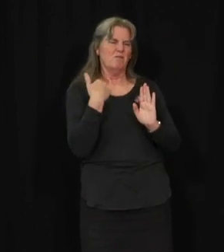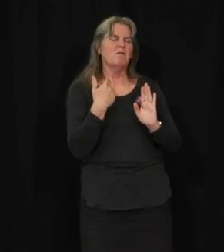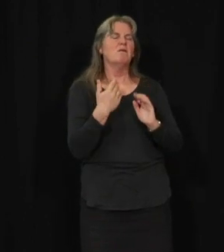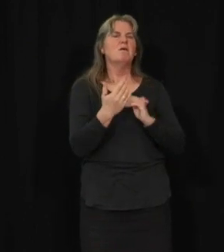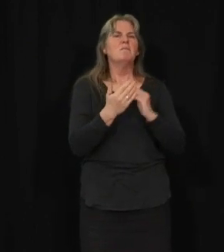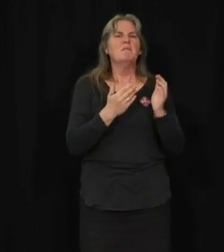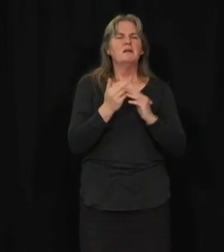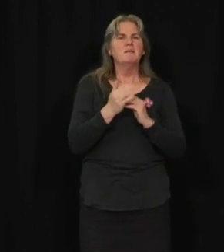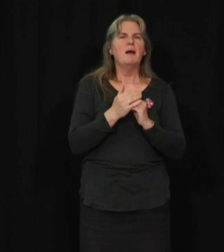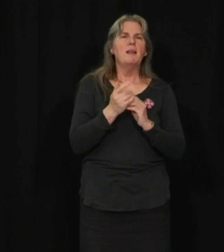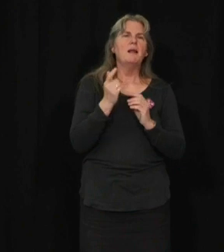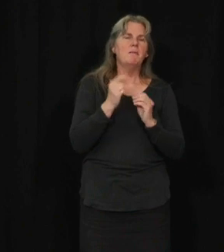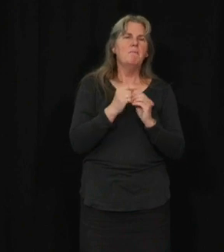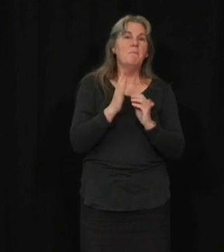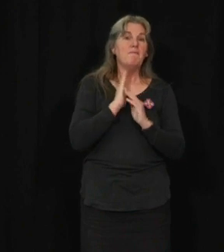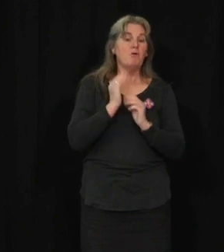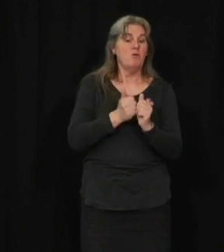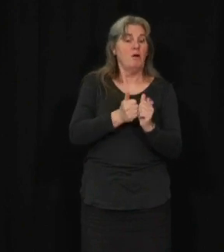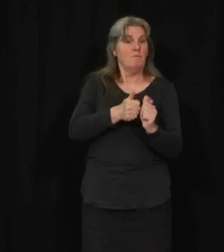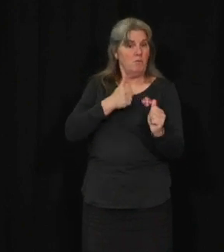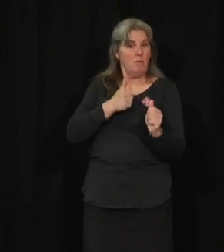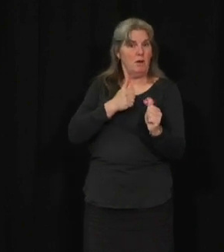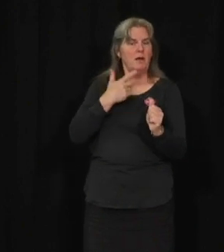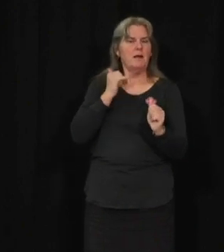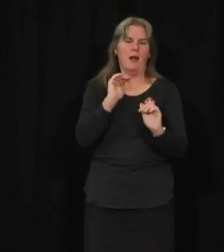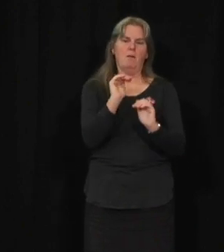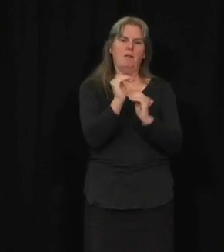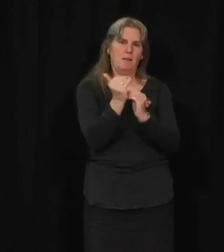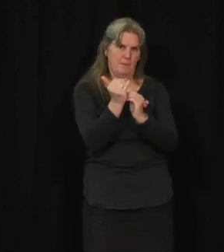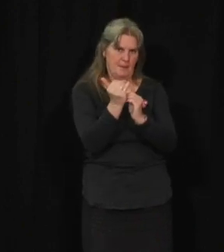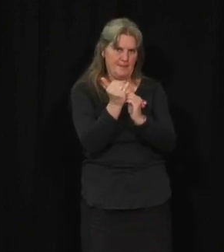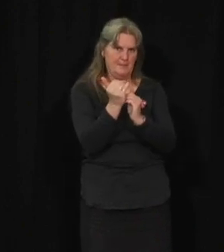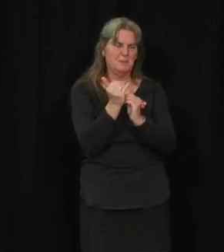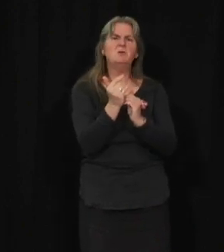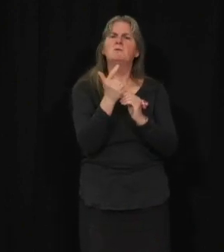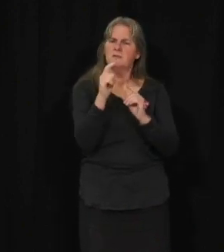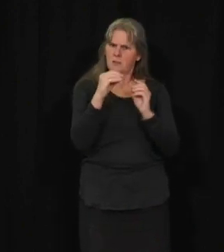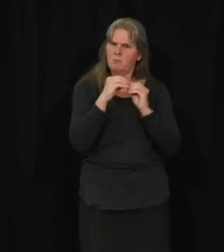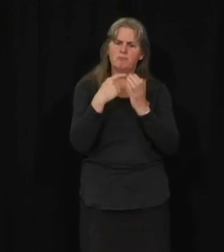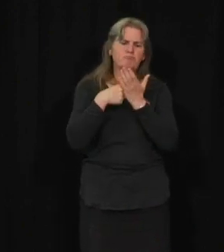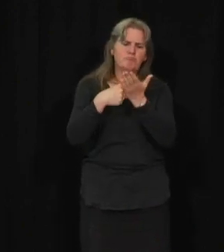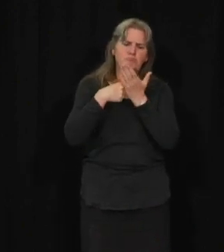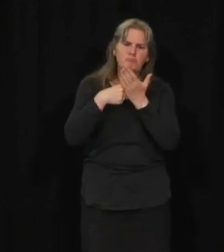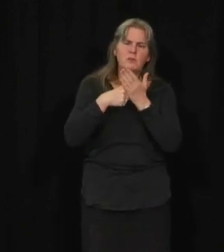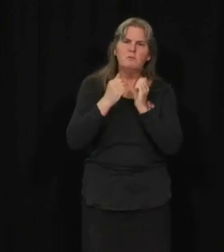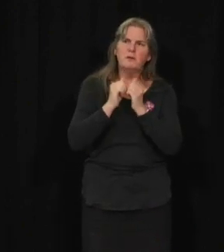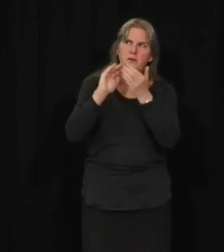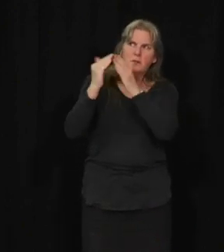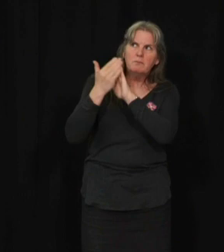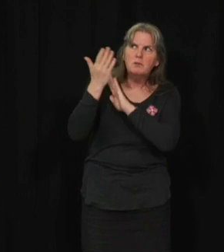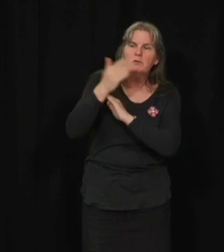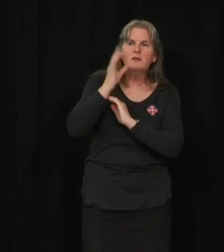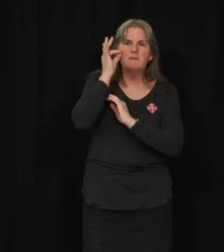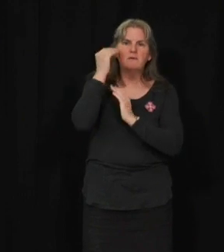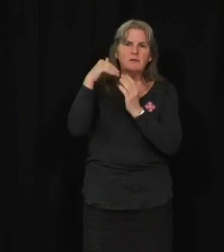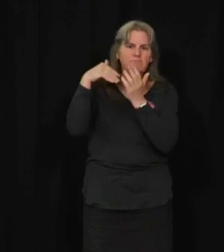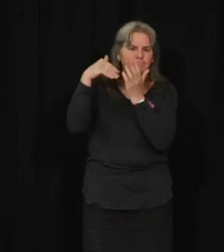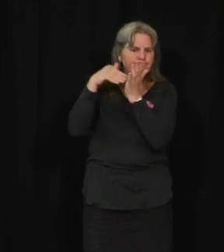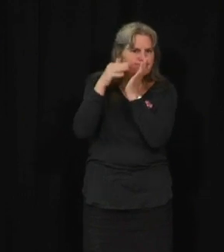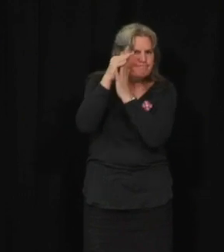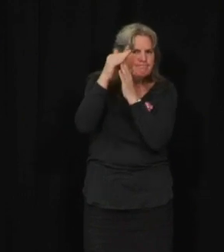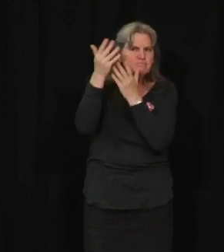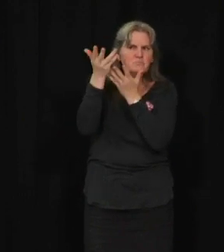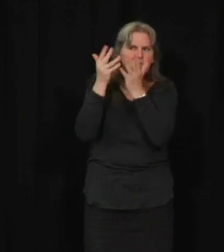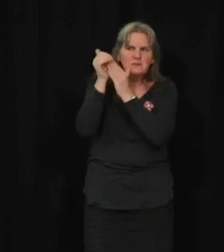I'm softening the recommendation at the same time of continuing an ongoing conversation with communities. So clearly there will be community